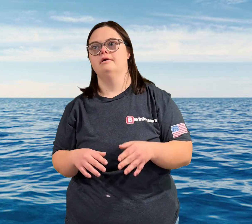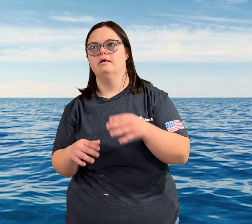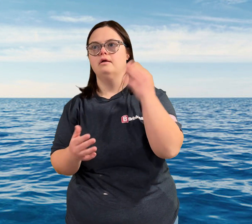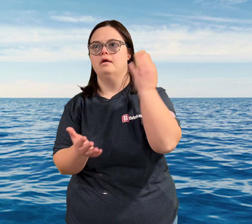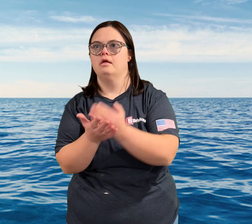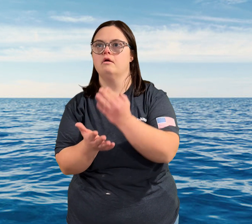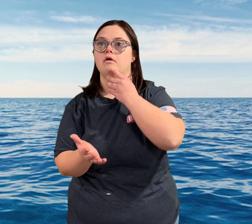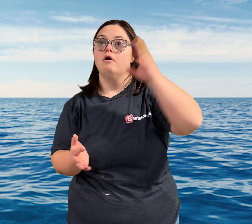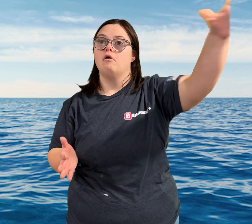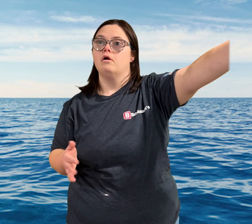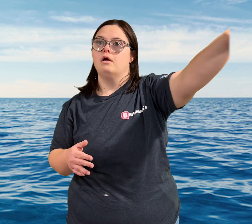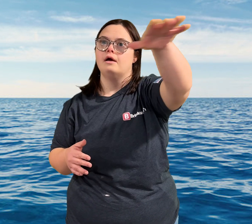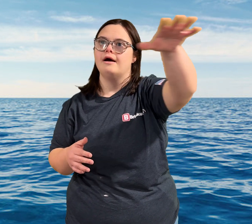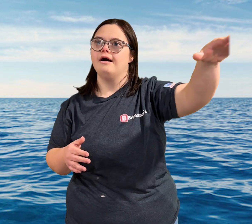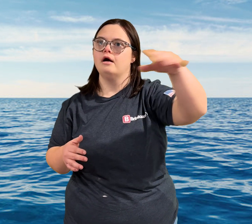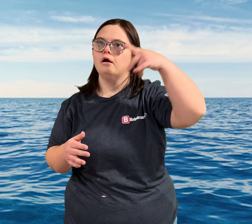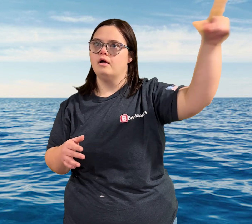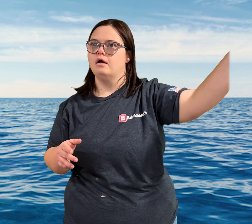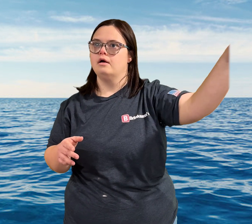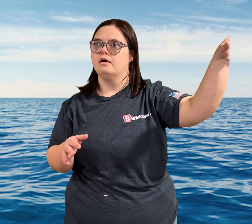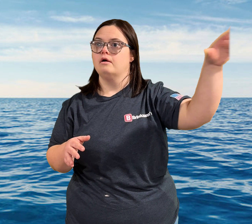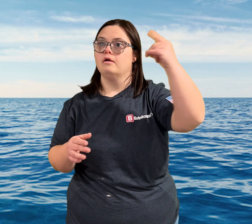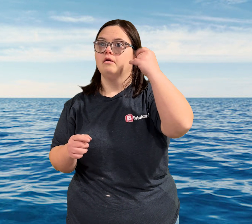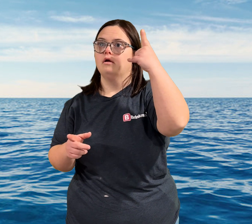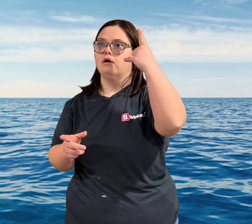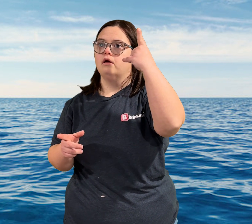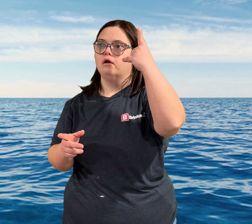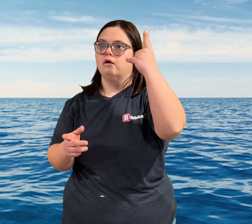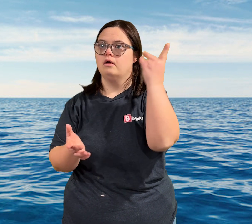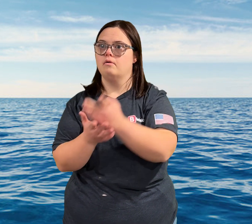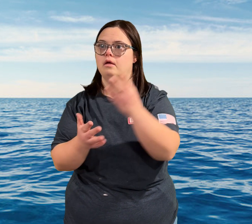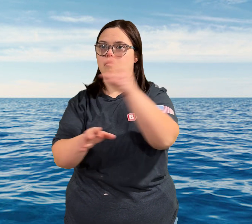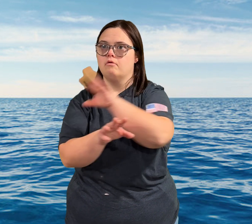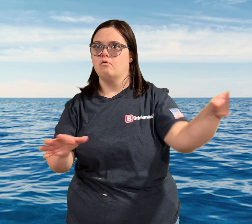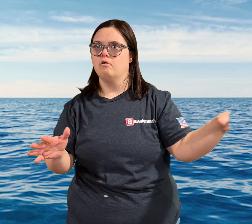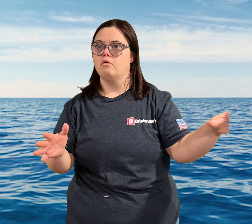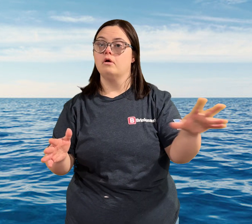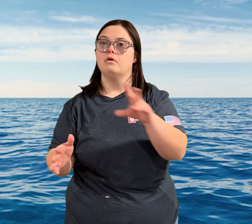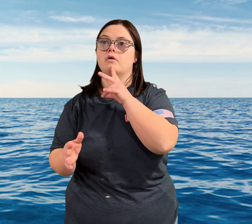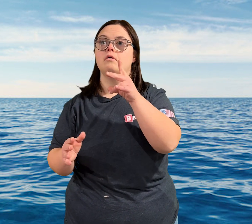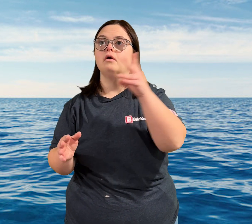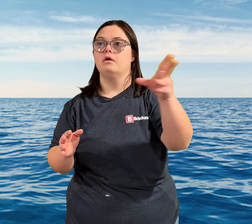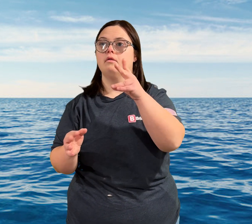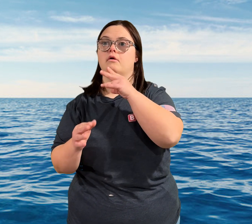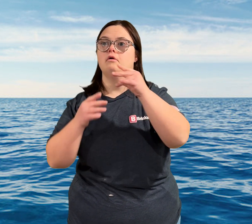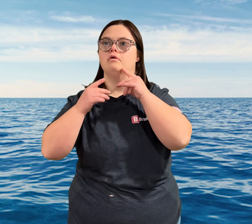Turn on land. They understand, but they don't permit their